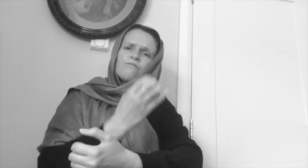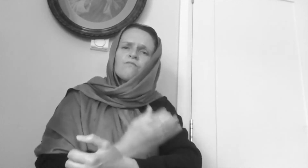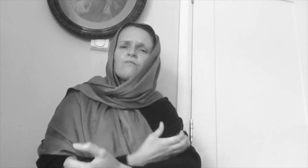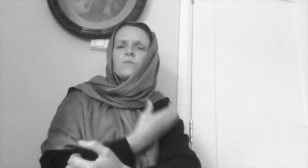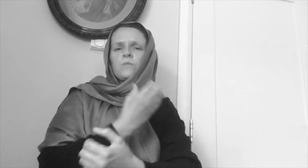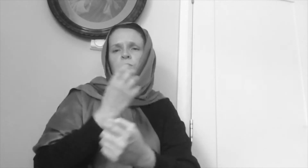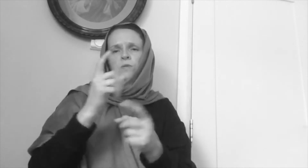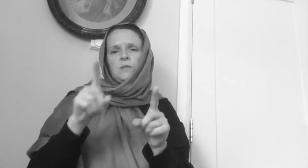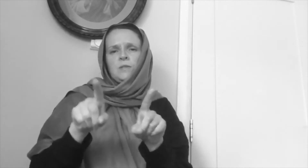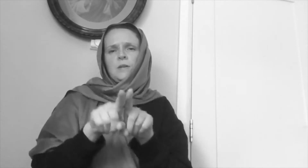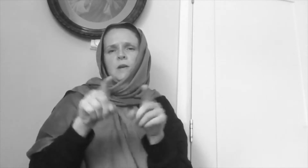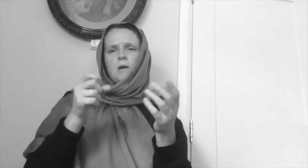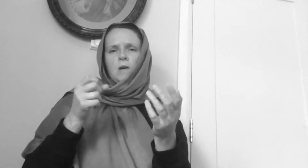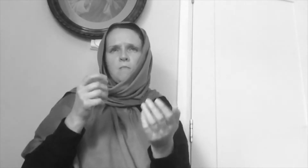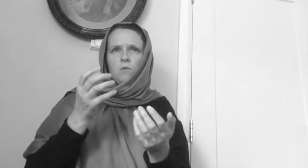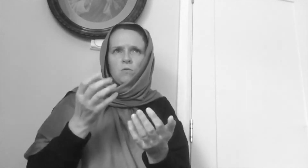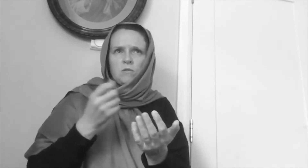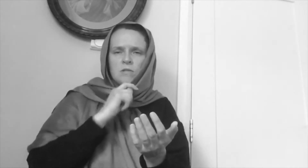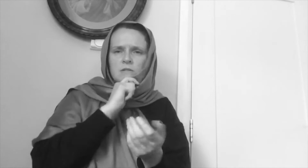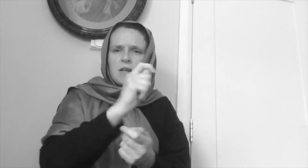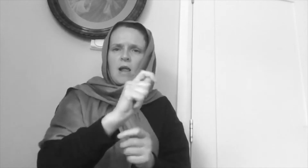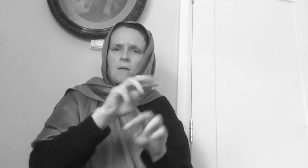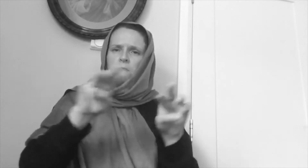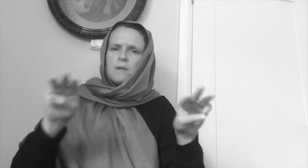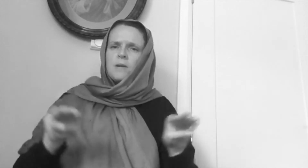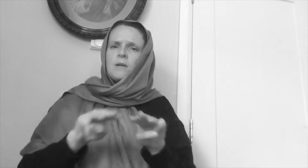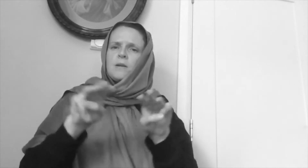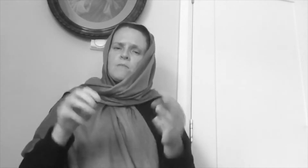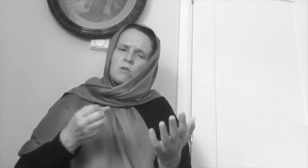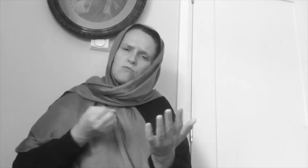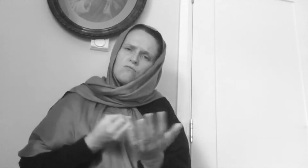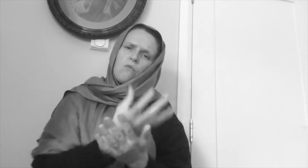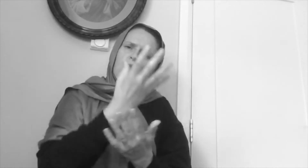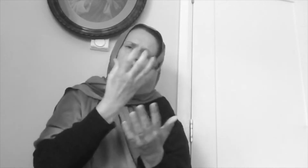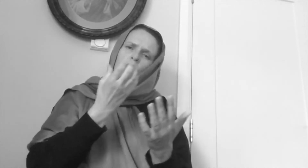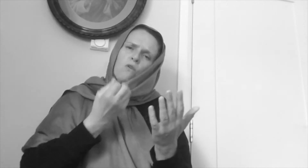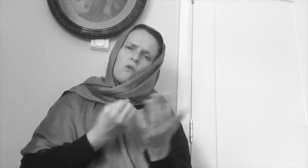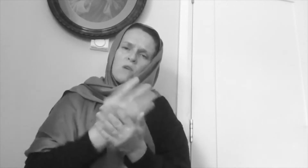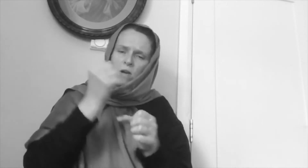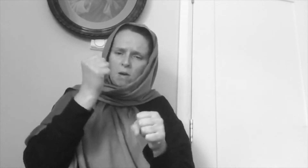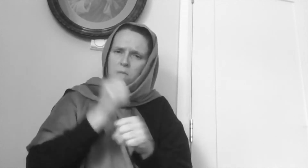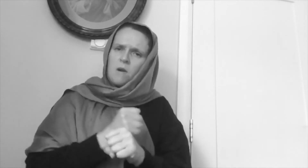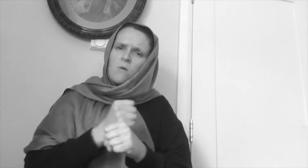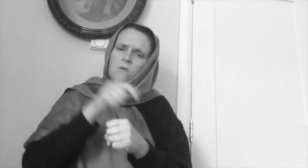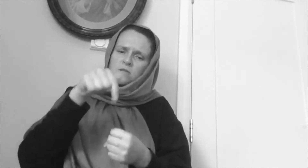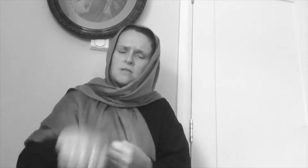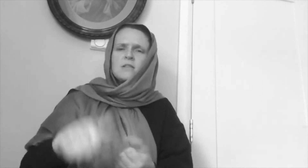One of my surviving sons continues to tell people the same stories that I told about this island.